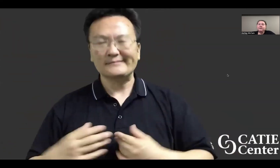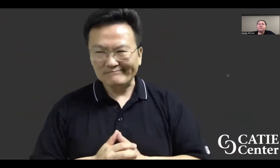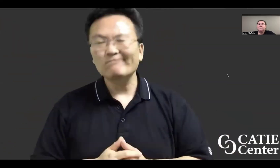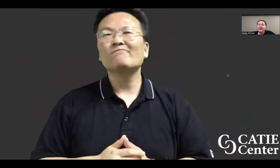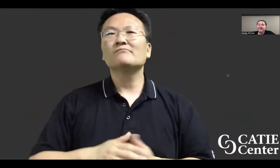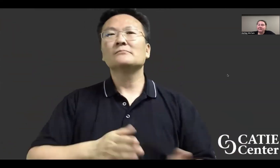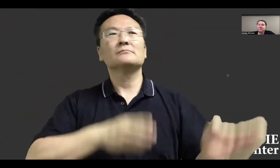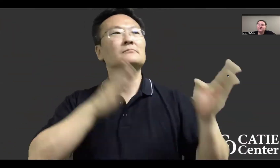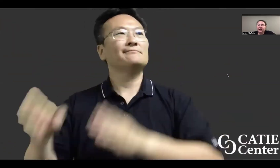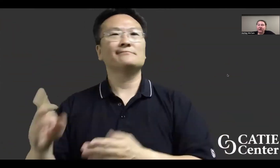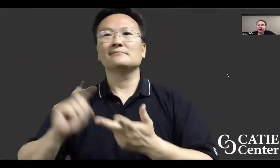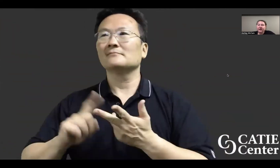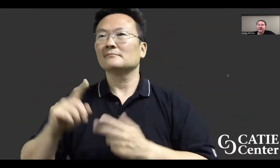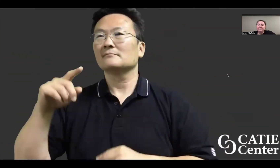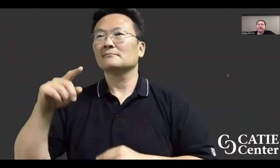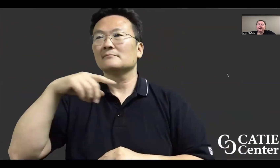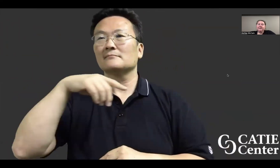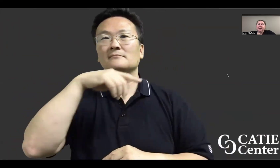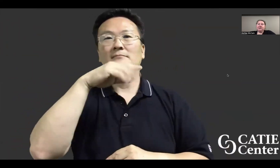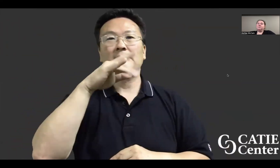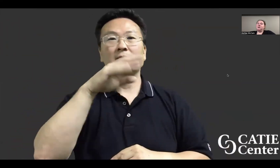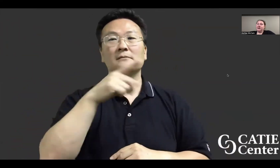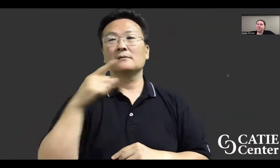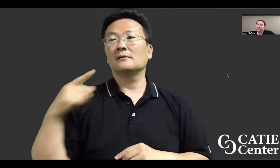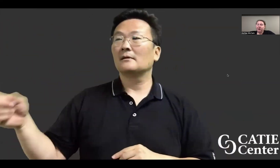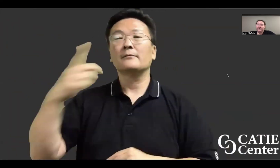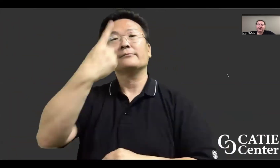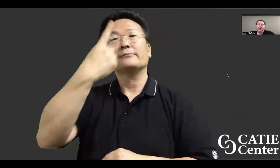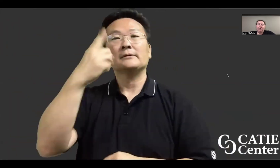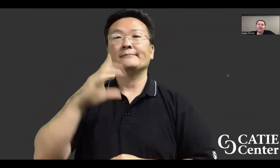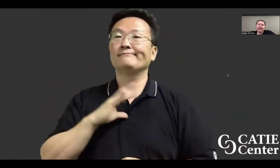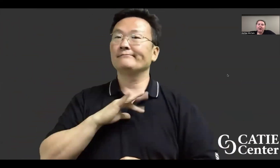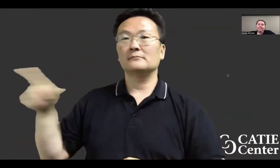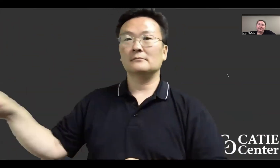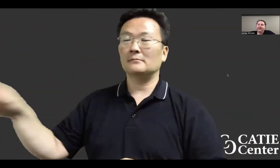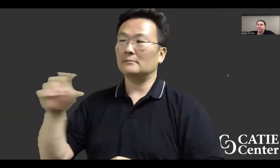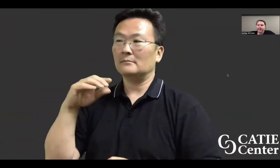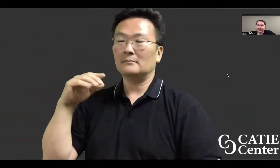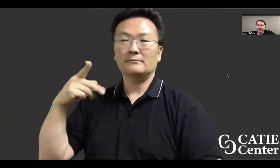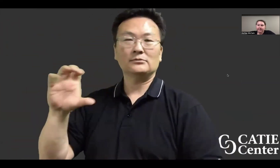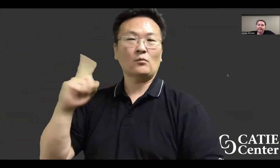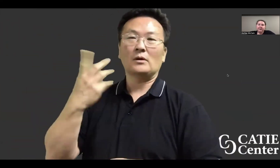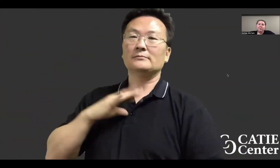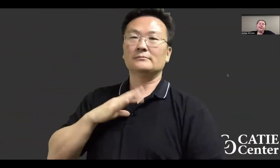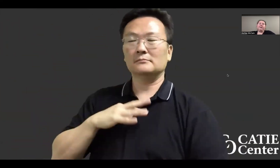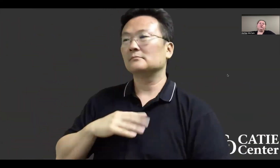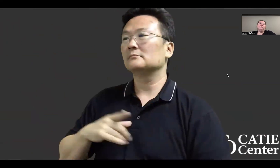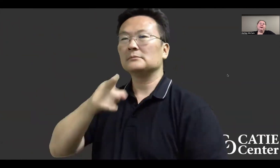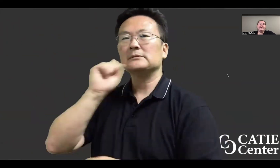to make it stellar, but the Apple products already come built in with all of those. No extra work